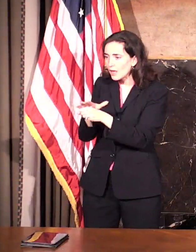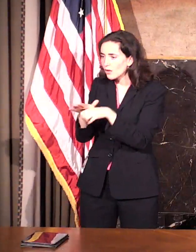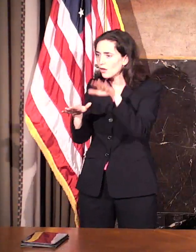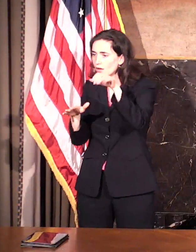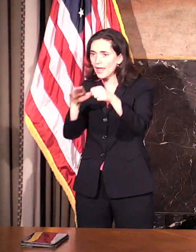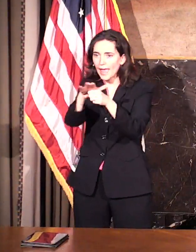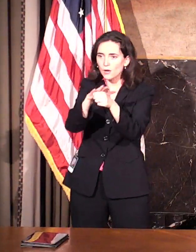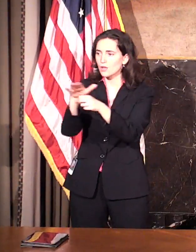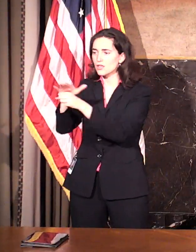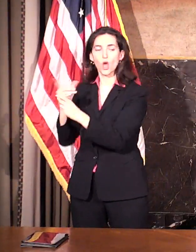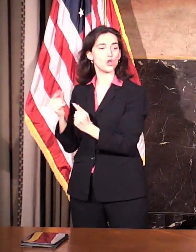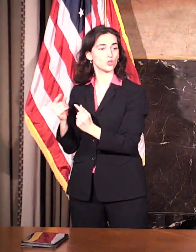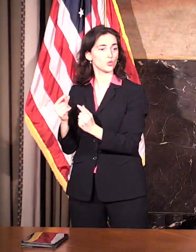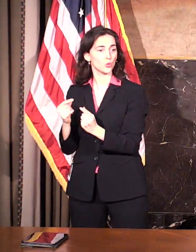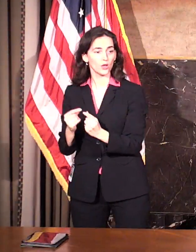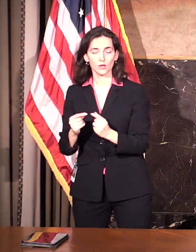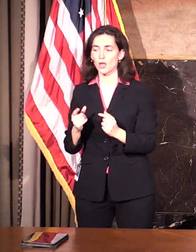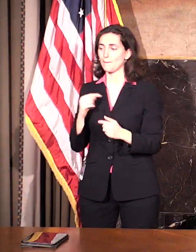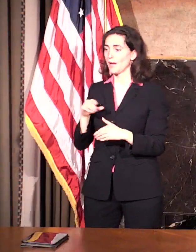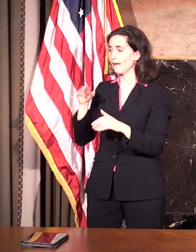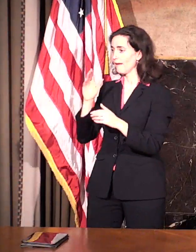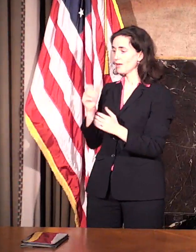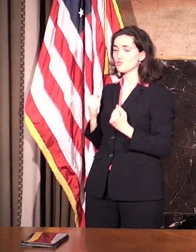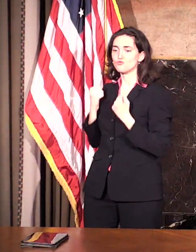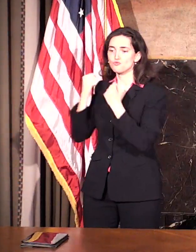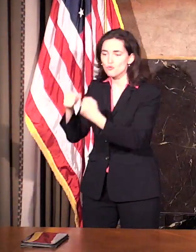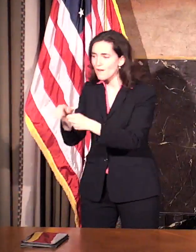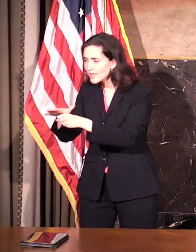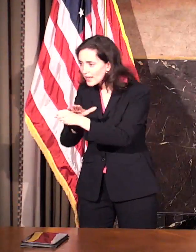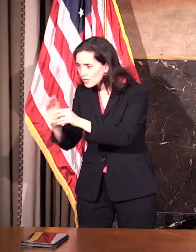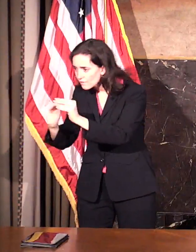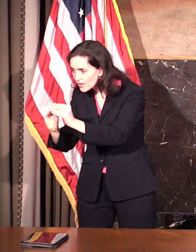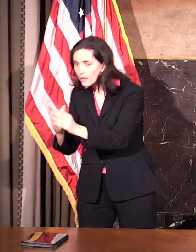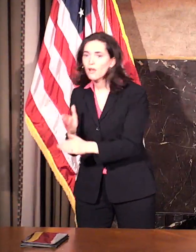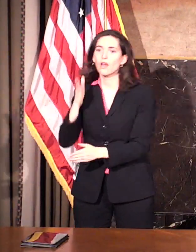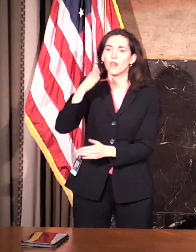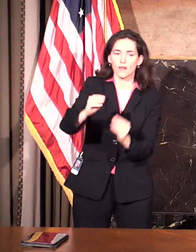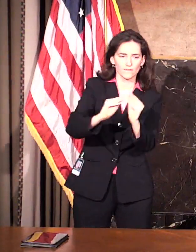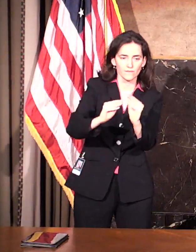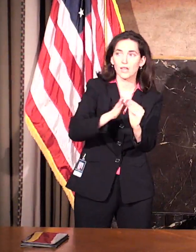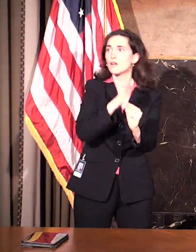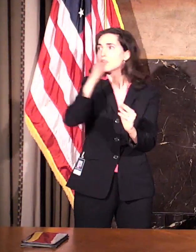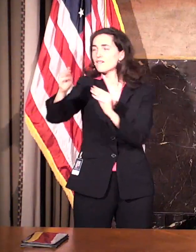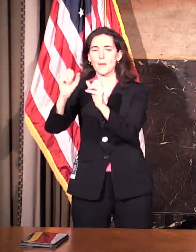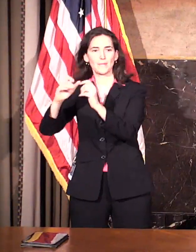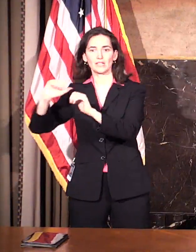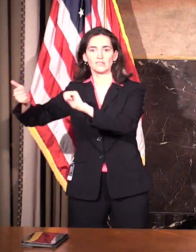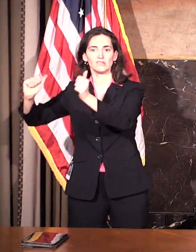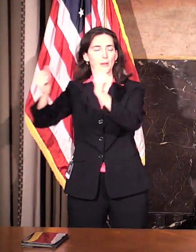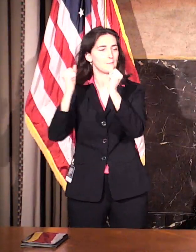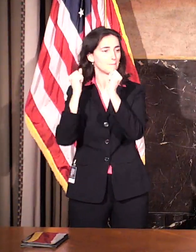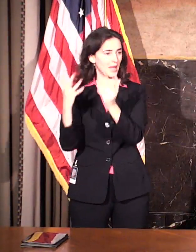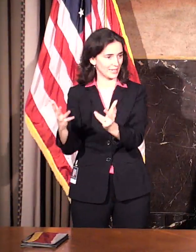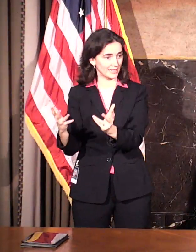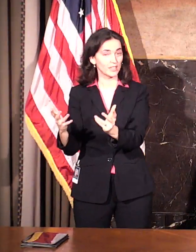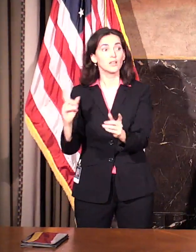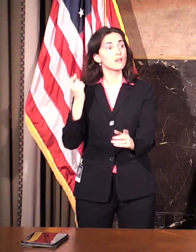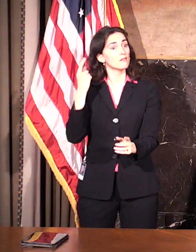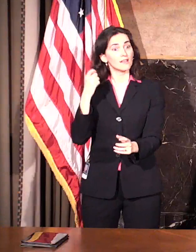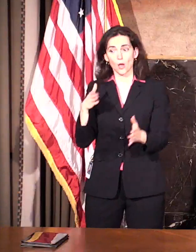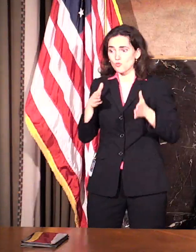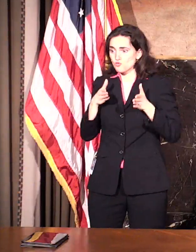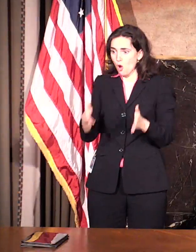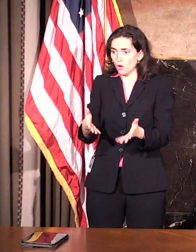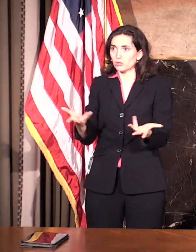to go out and do work at a lot of locations in order to restore power. And then the roads are a problem for them too, right? It